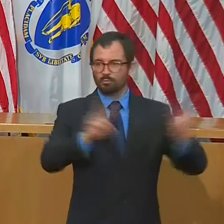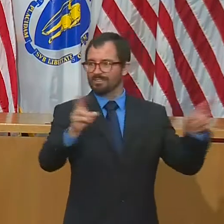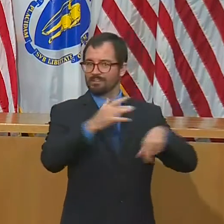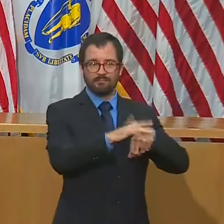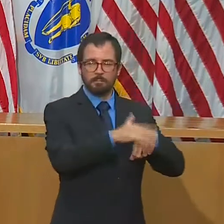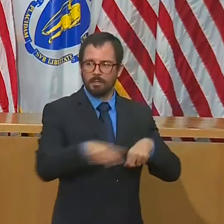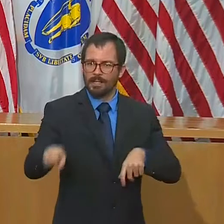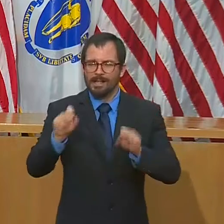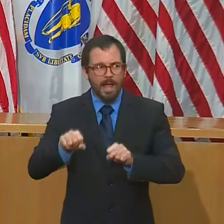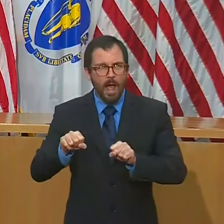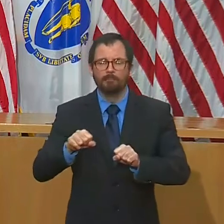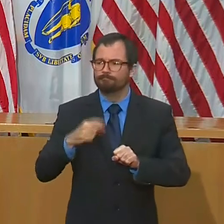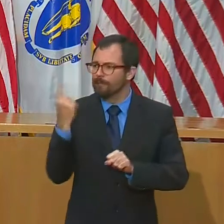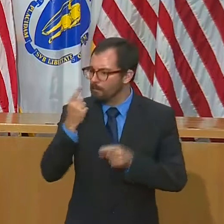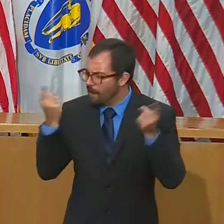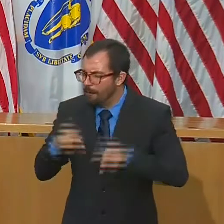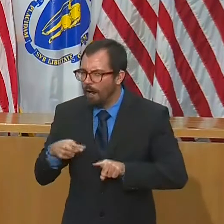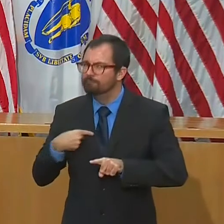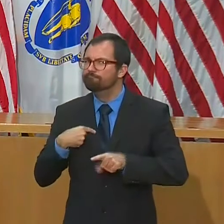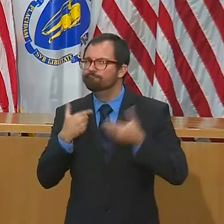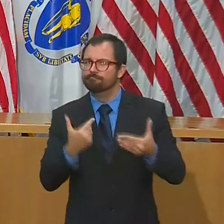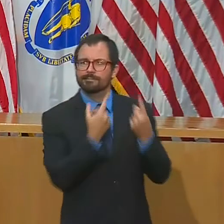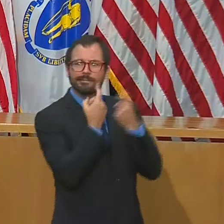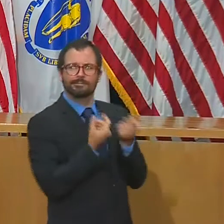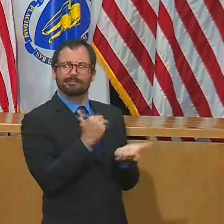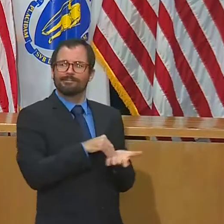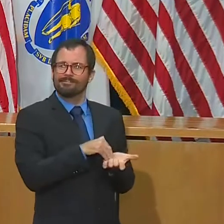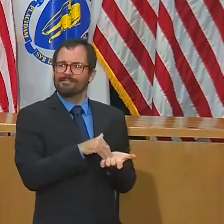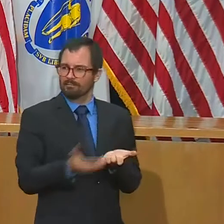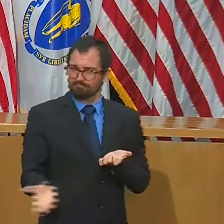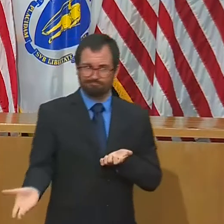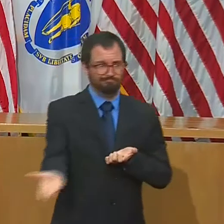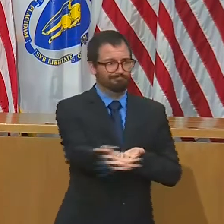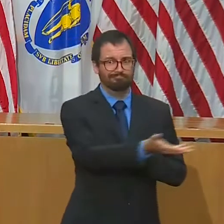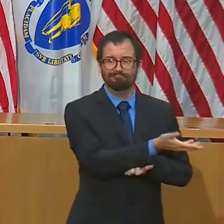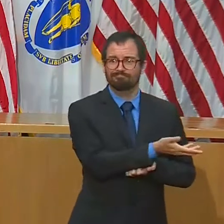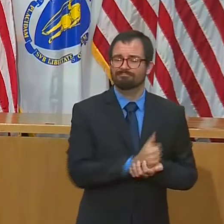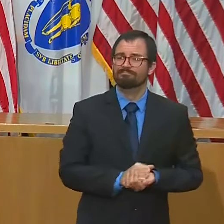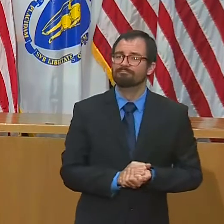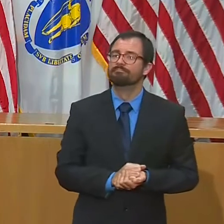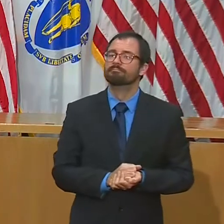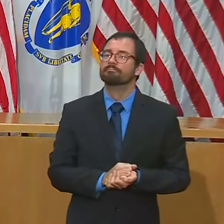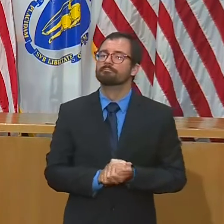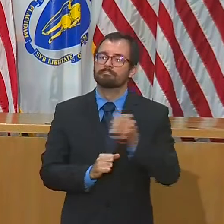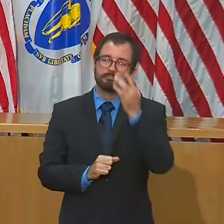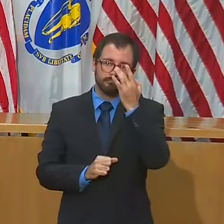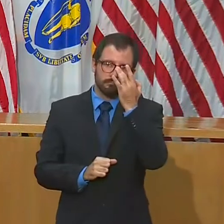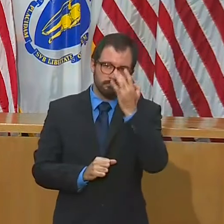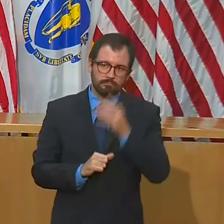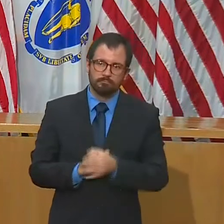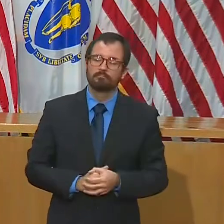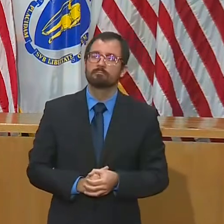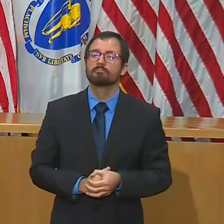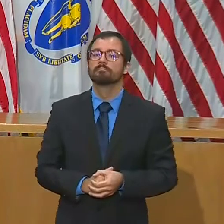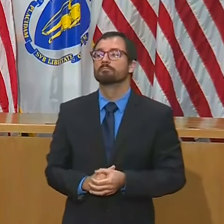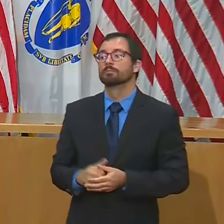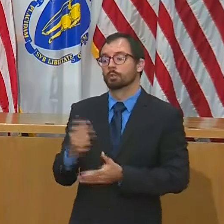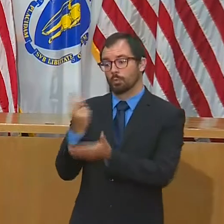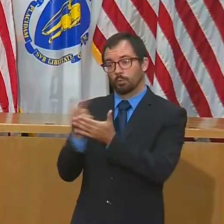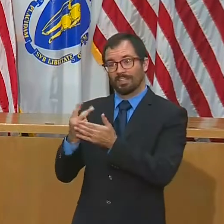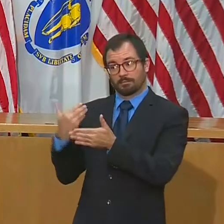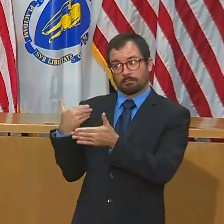total tests conducted has been above 20,000 tests for the past 2 weeks. That's up from the 7-day average for the total number of